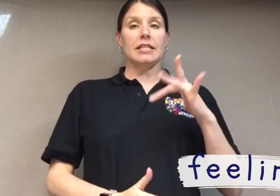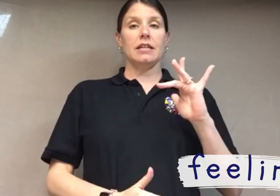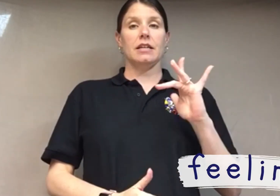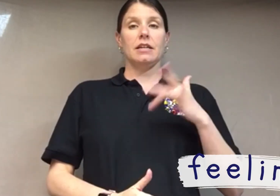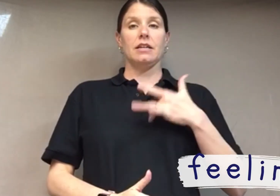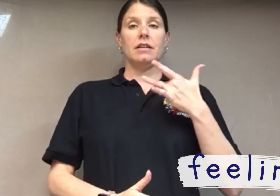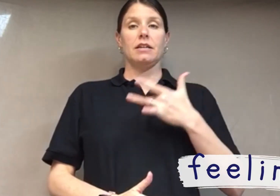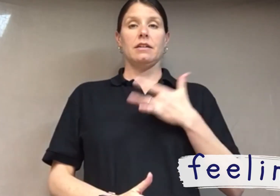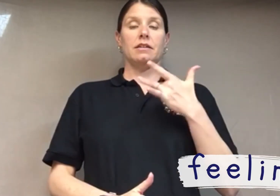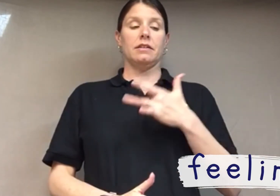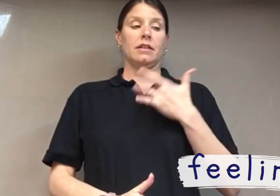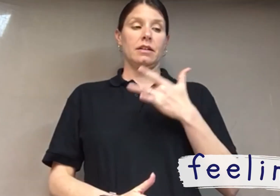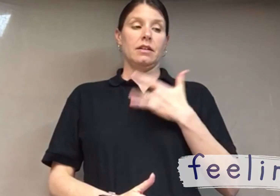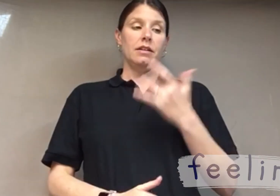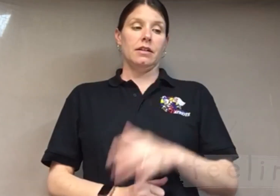Feelings.